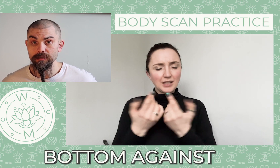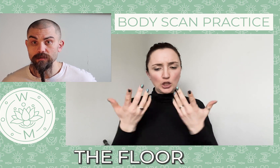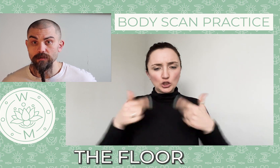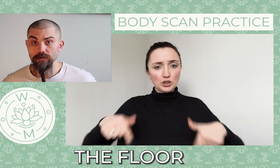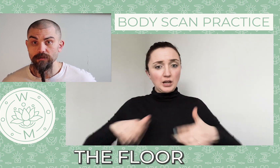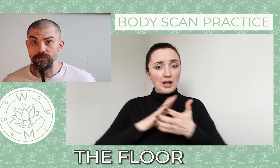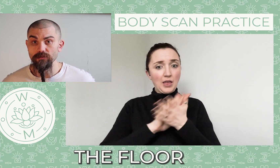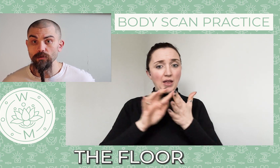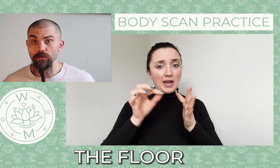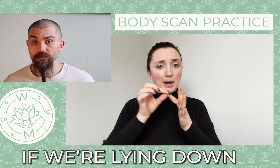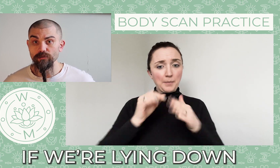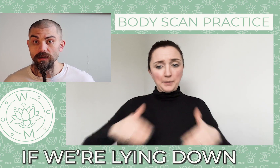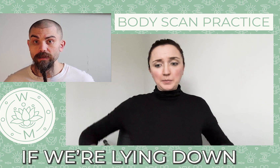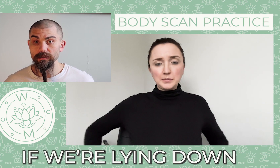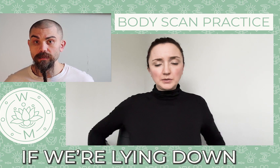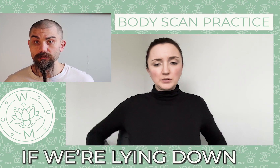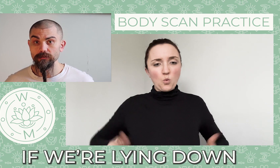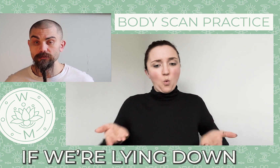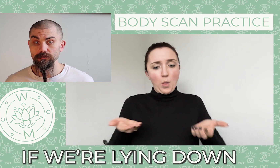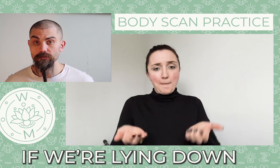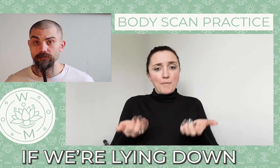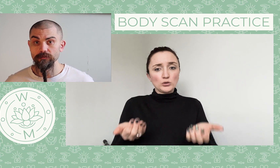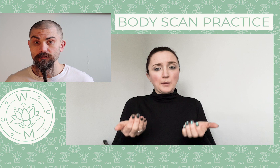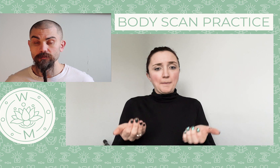the floor if we're lying down.